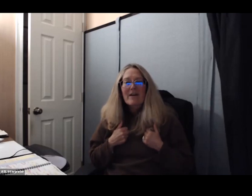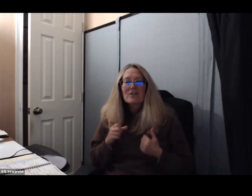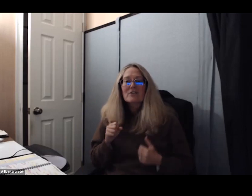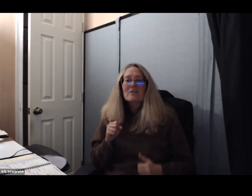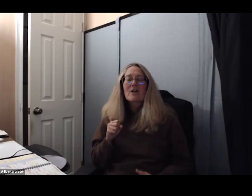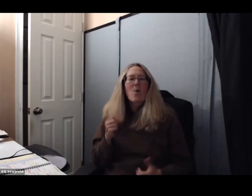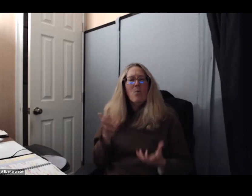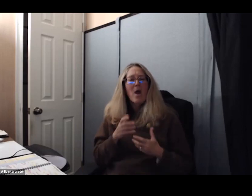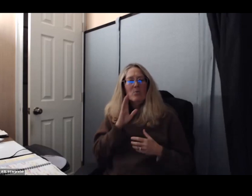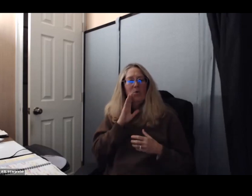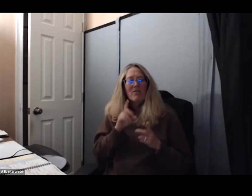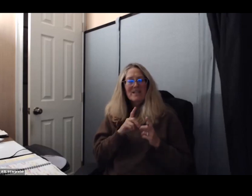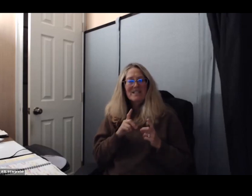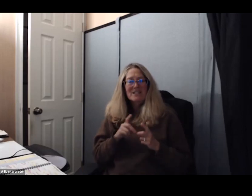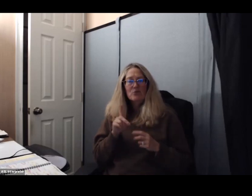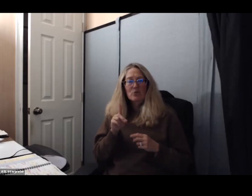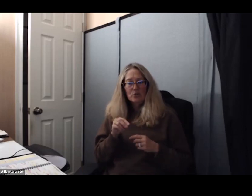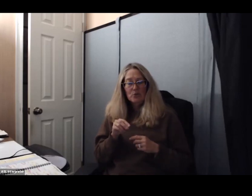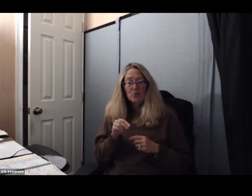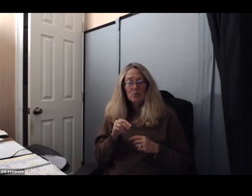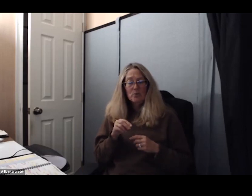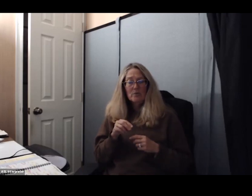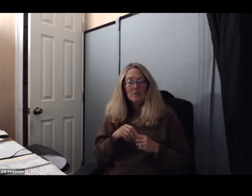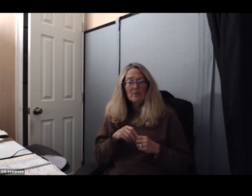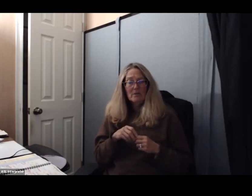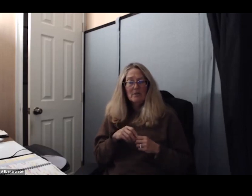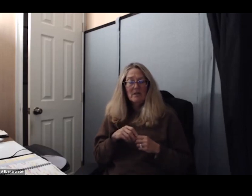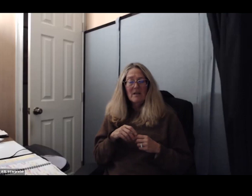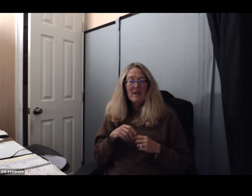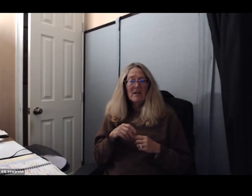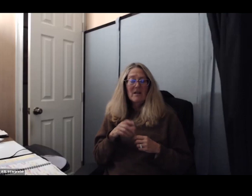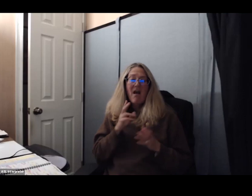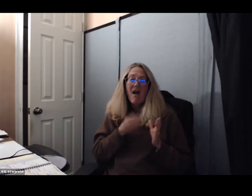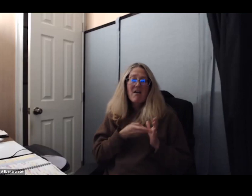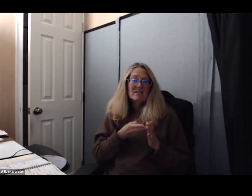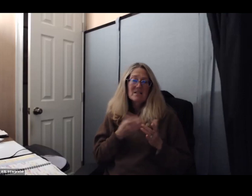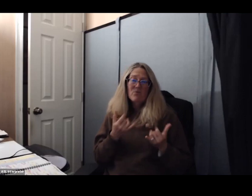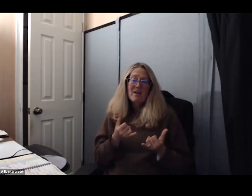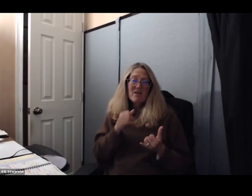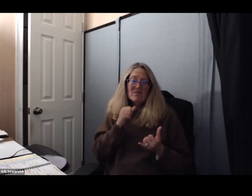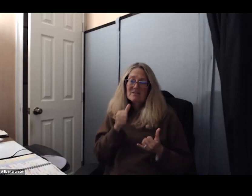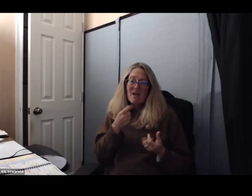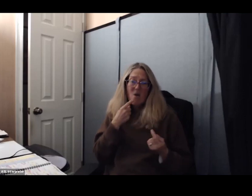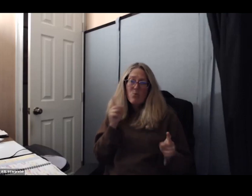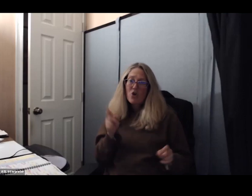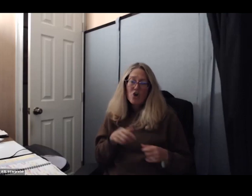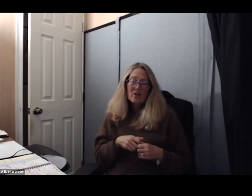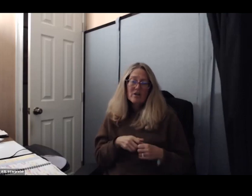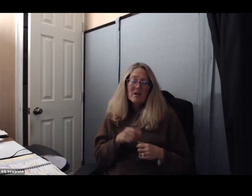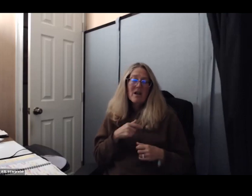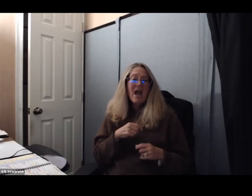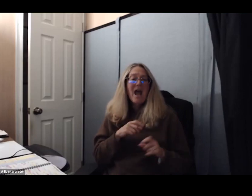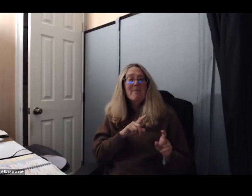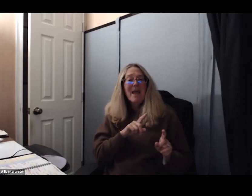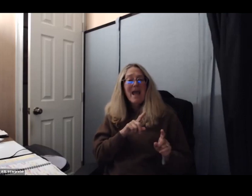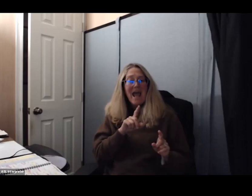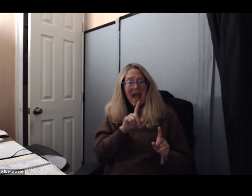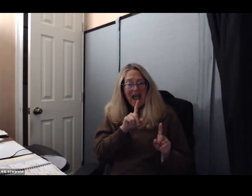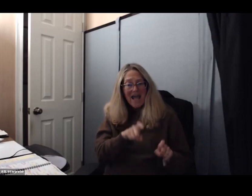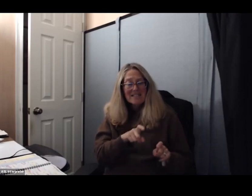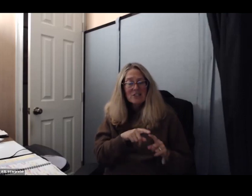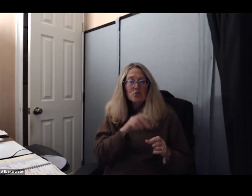district going to do about that? Because what you're doing right now, frankly, isn't working. So I'm asking you to protect our